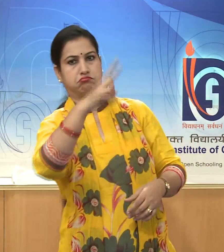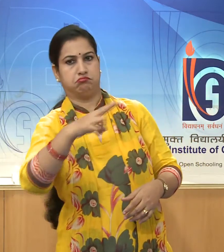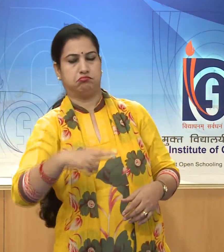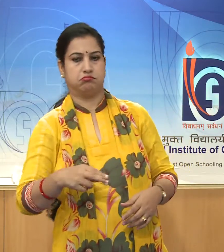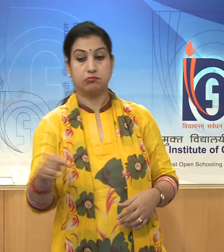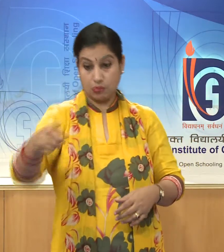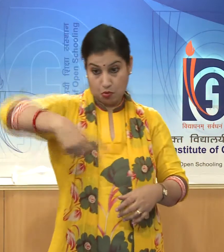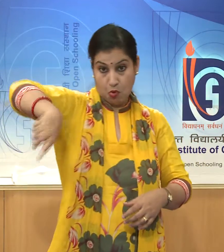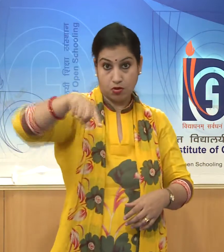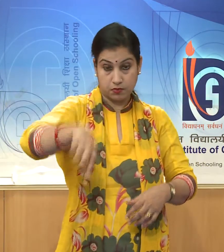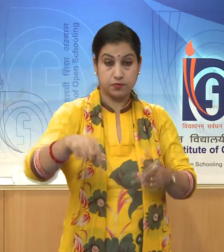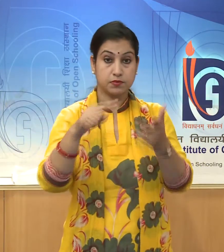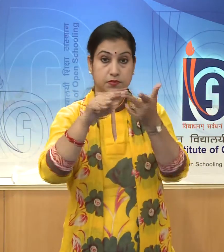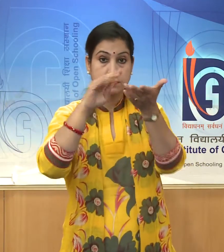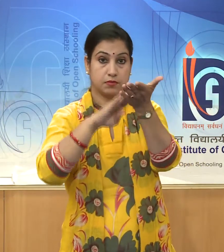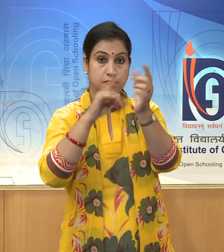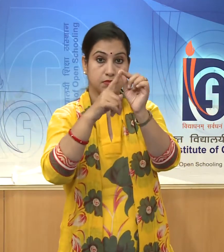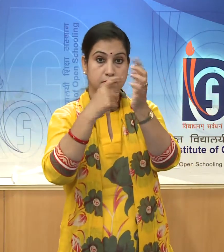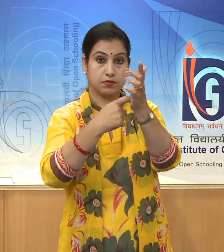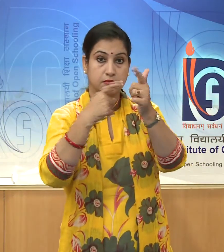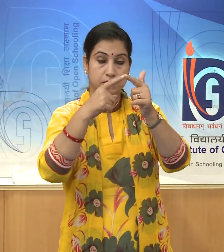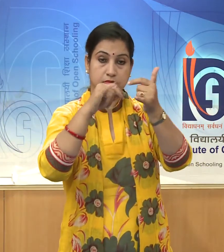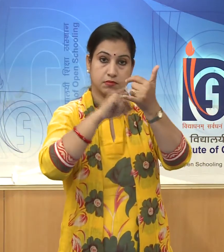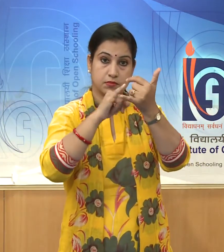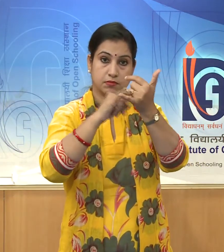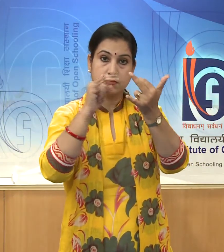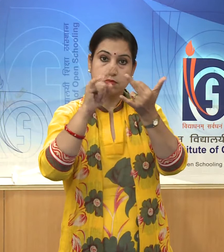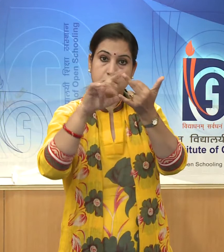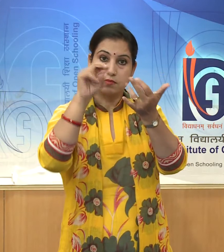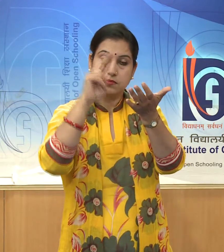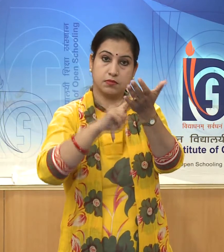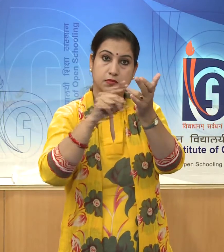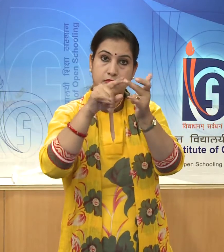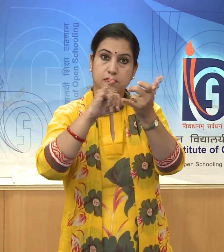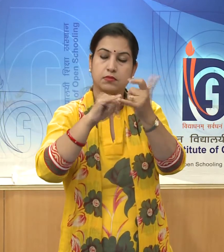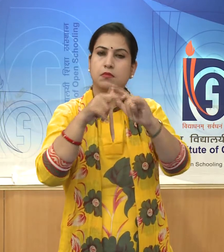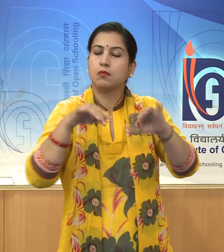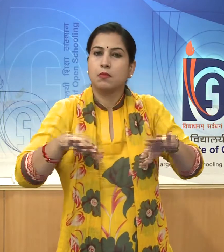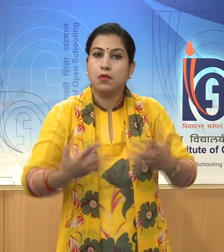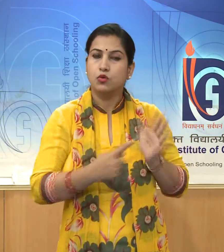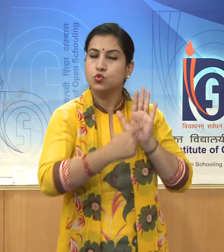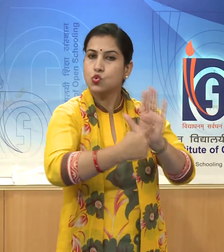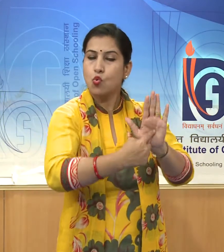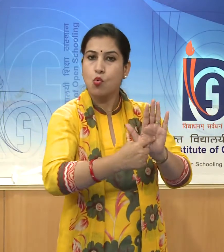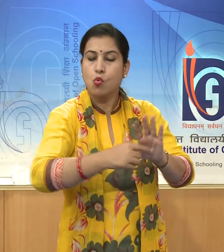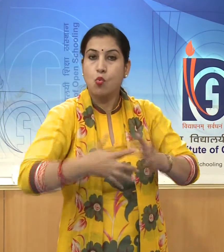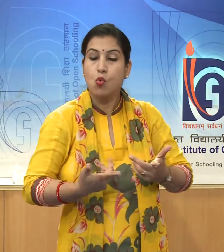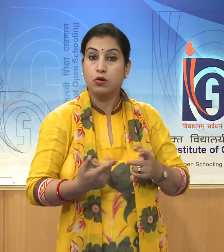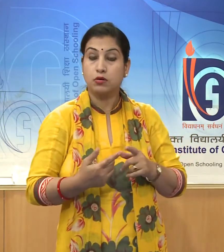Impressionists came to represent a major break between